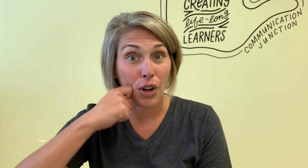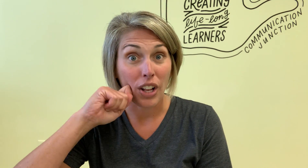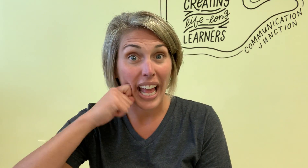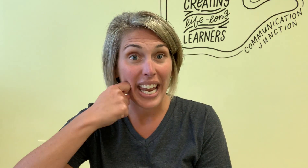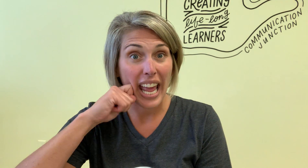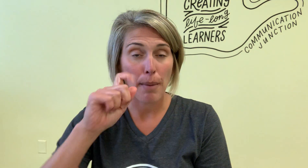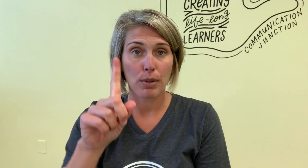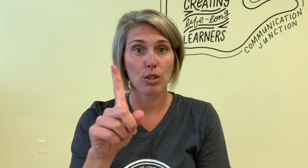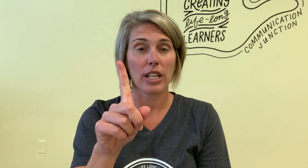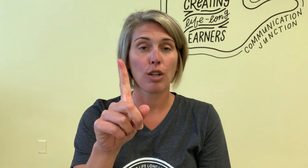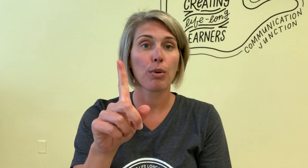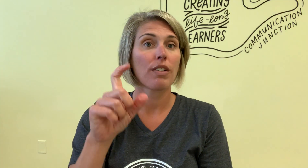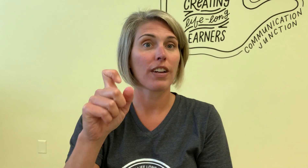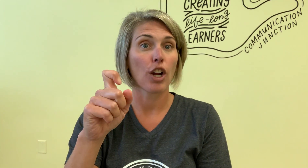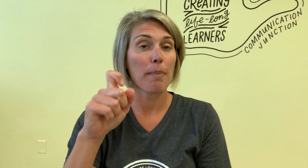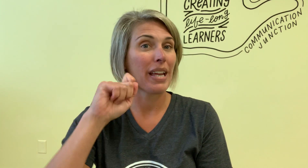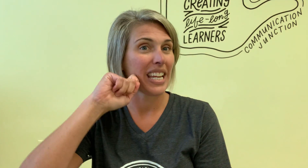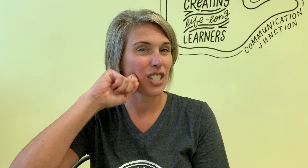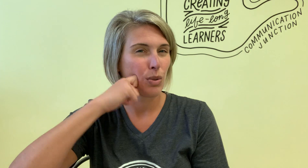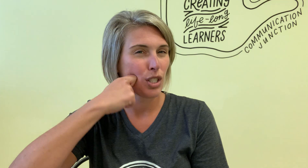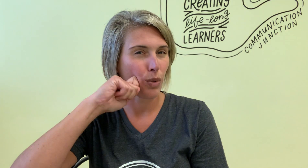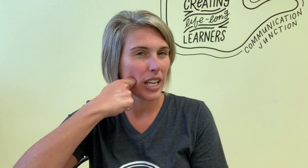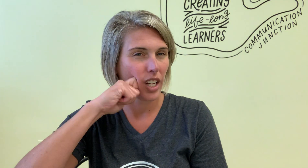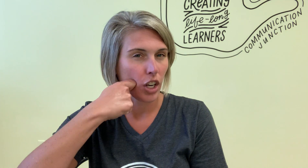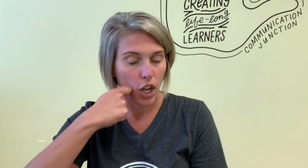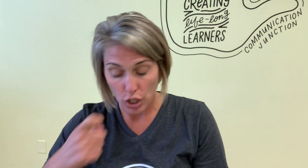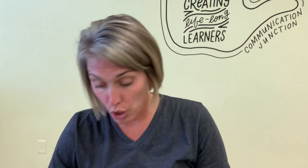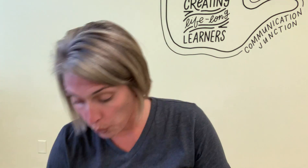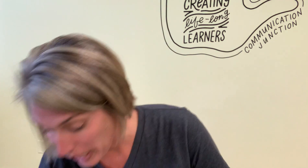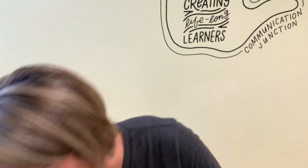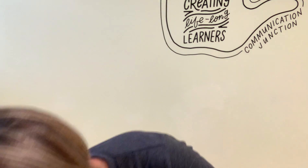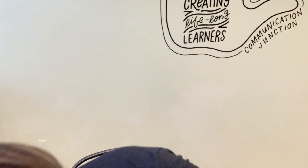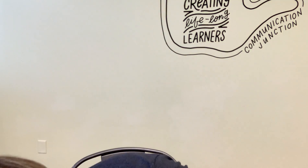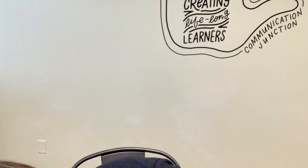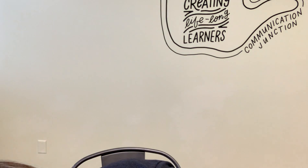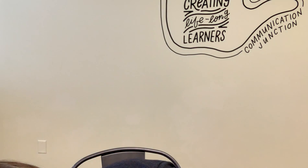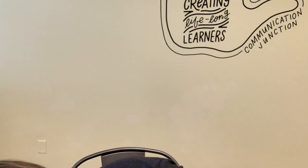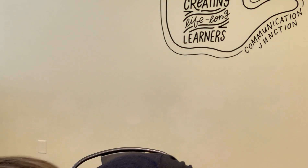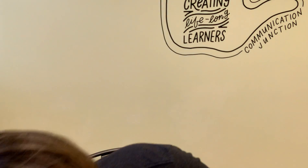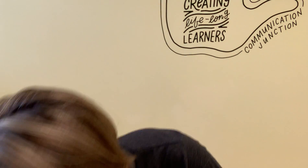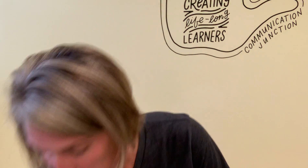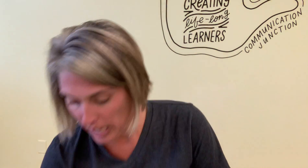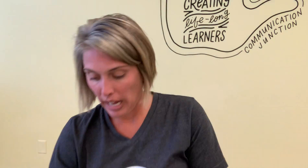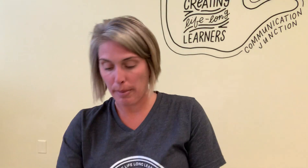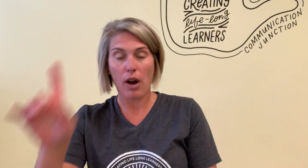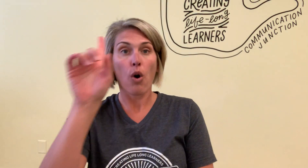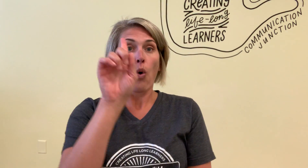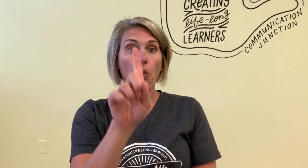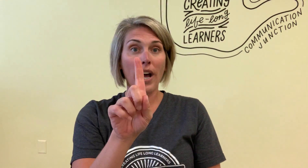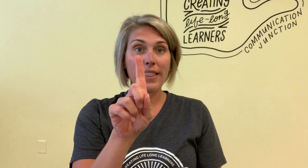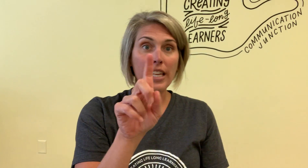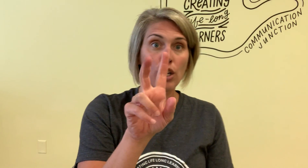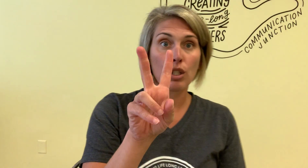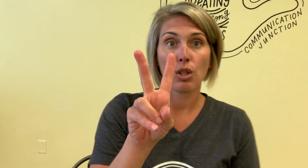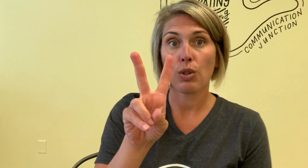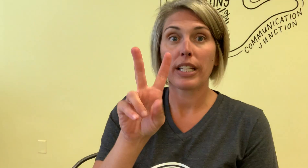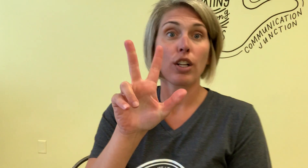apple. An apple. So take your pointer finger and bend it and twist it right here. So we are going to sing a song about one little, two little,